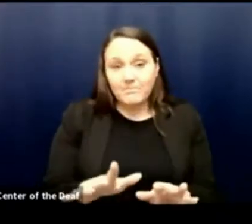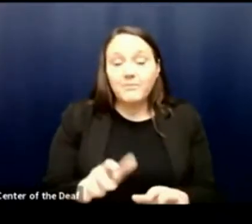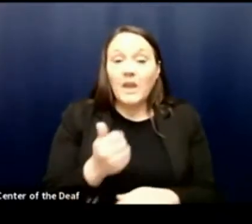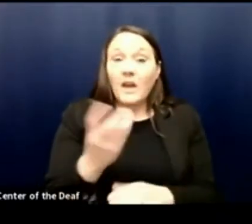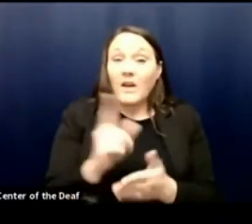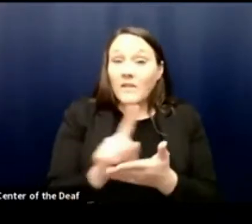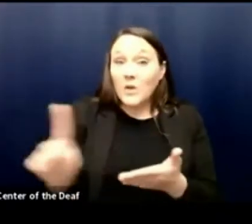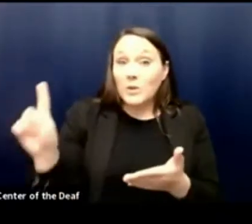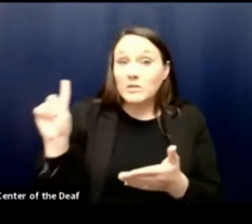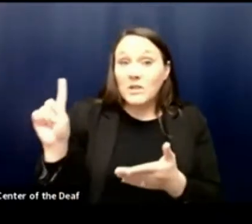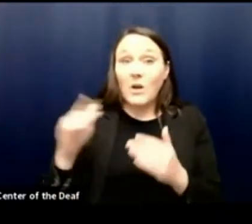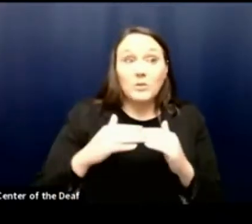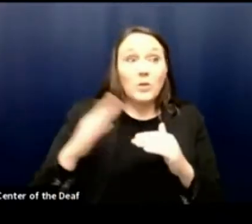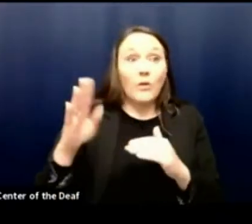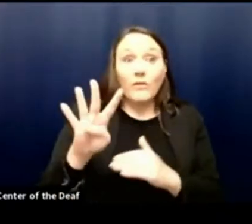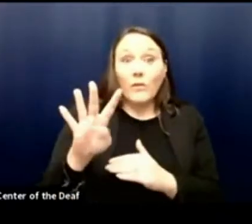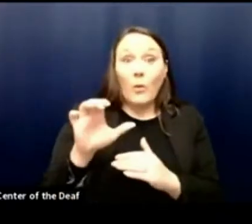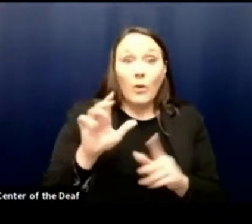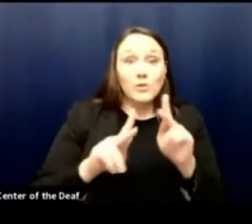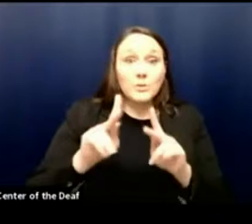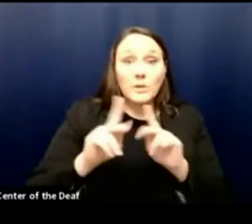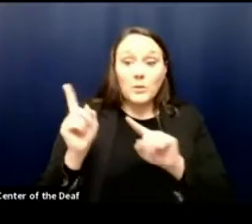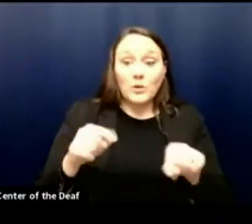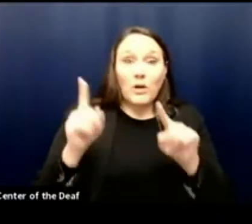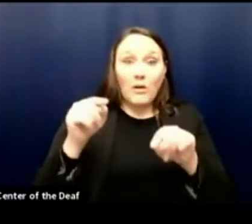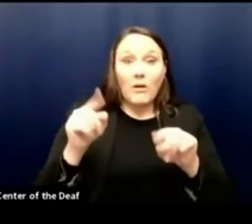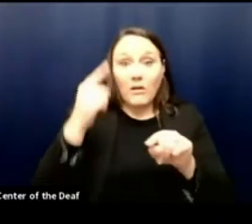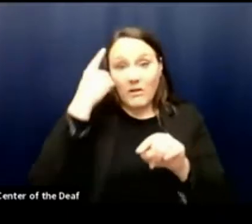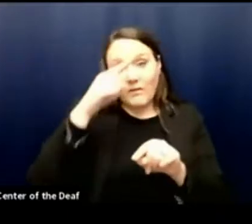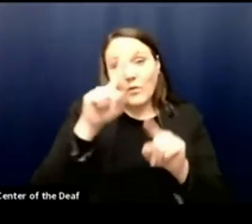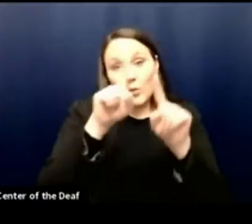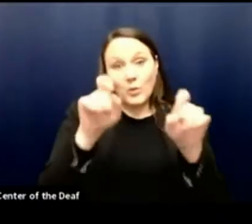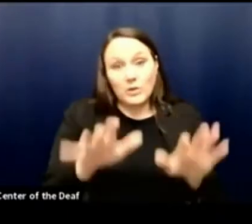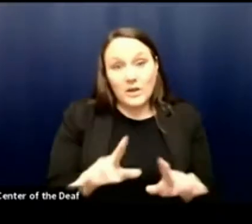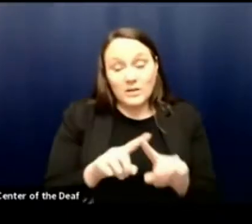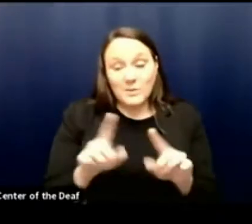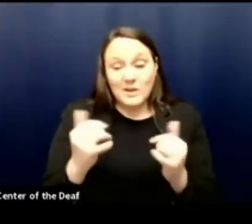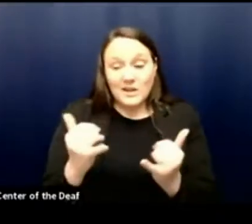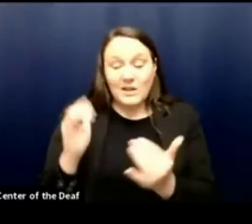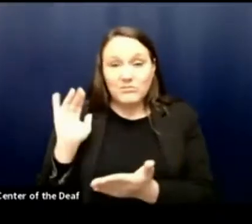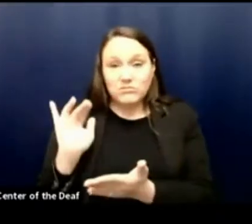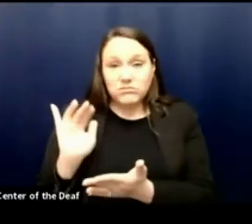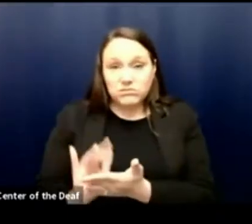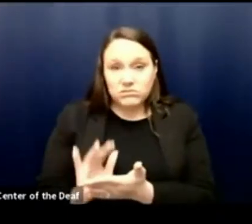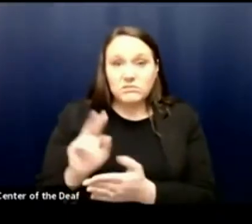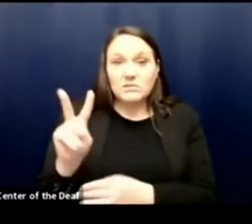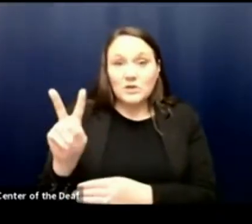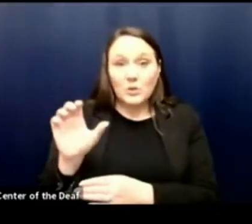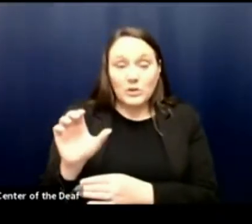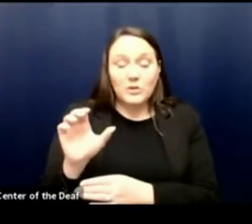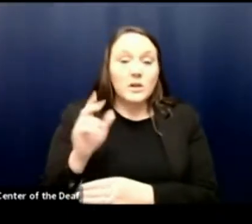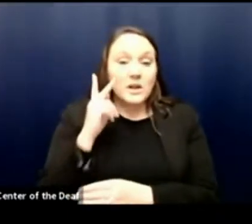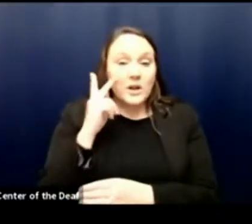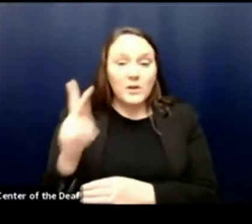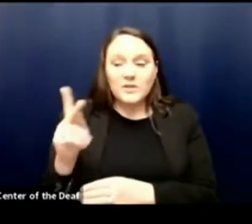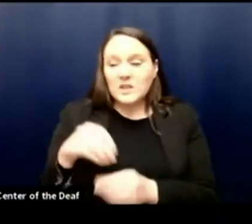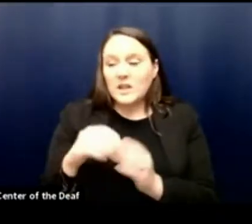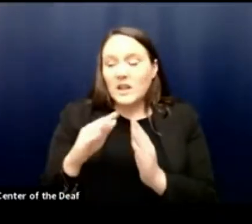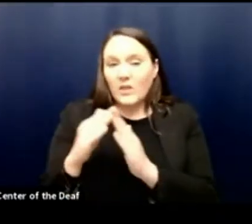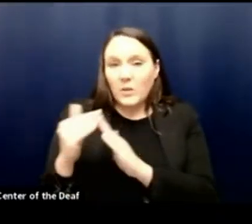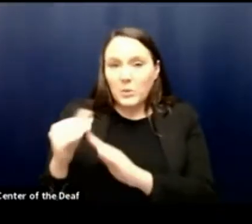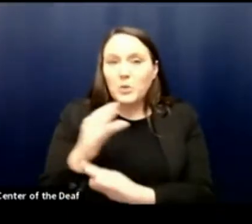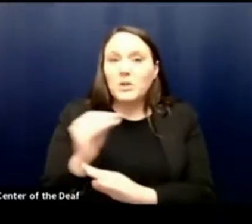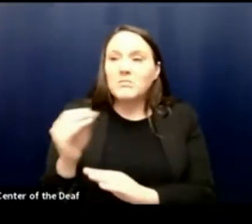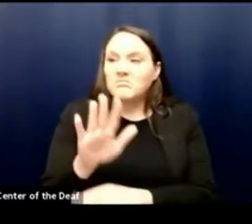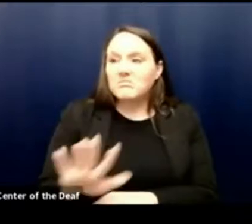that number was over 400 a day. This is consistent with what we've seen across the community and across the country. We